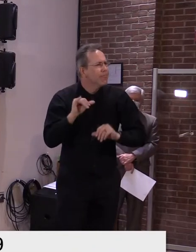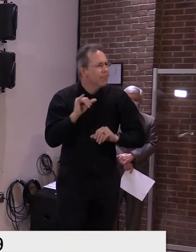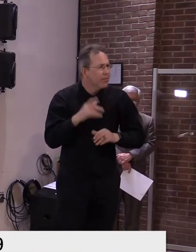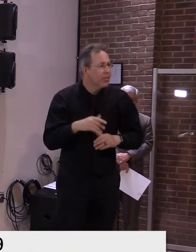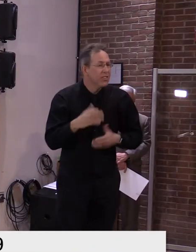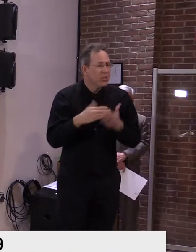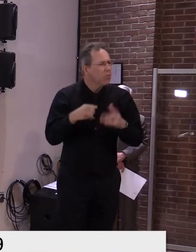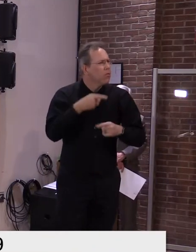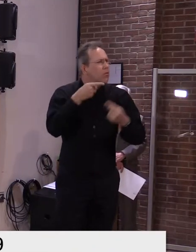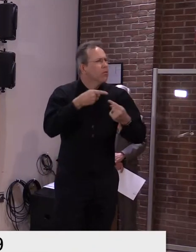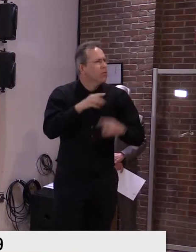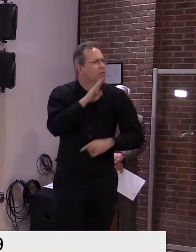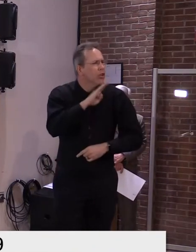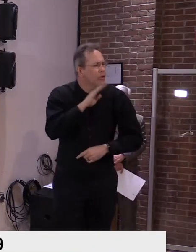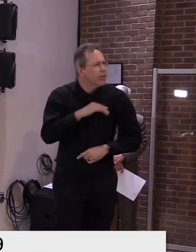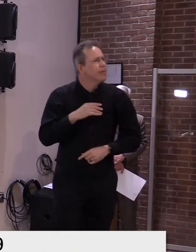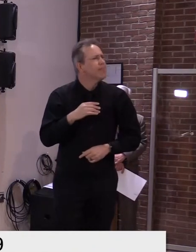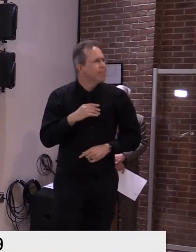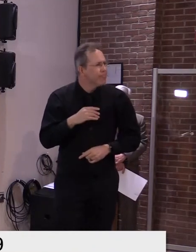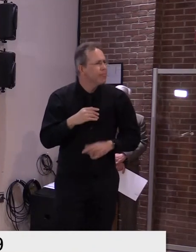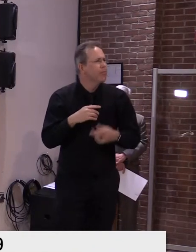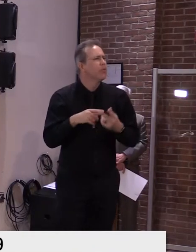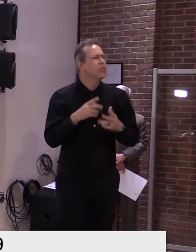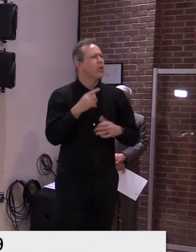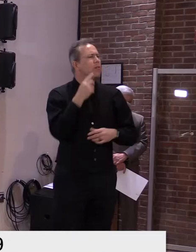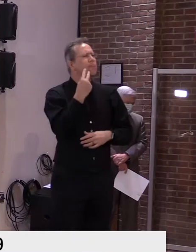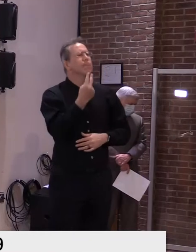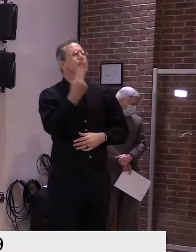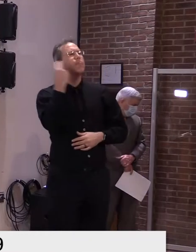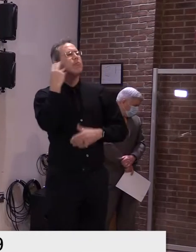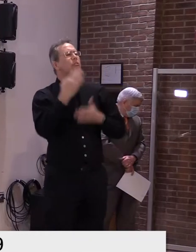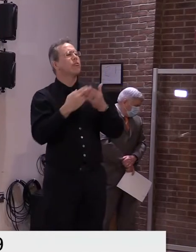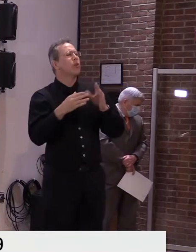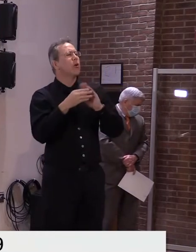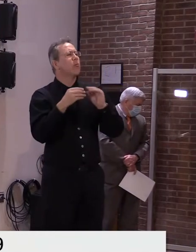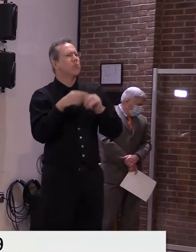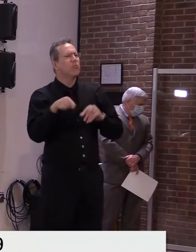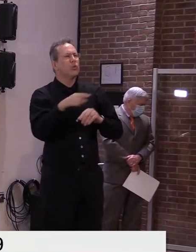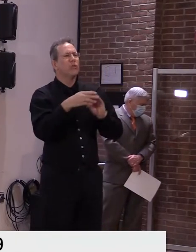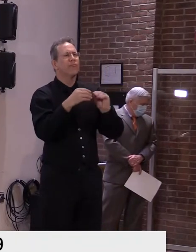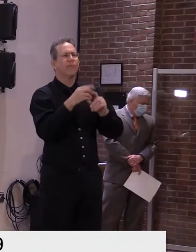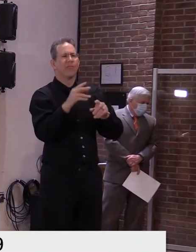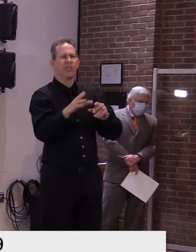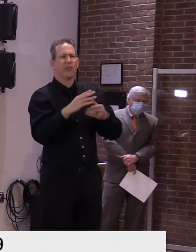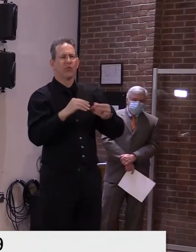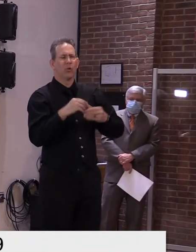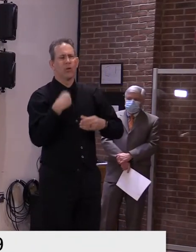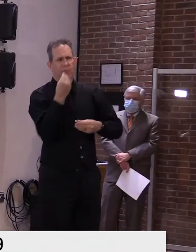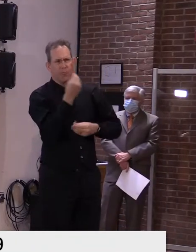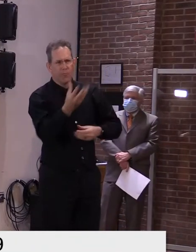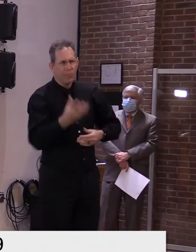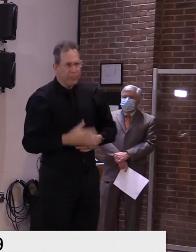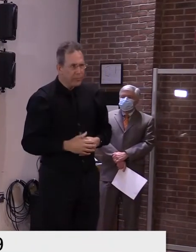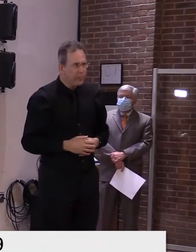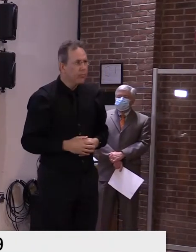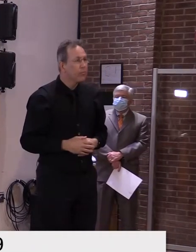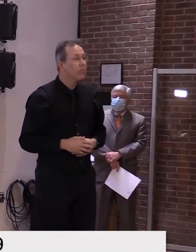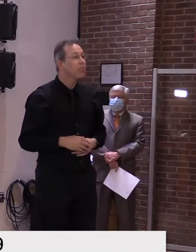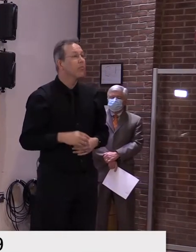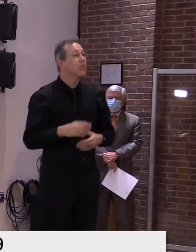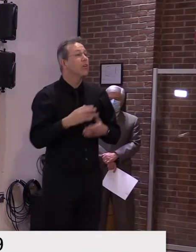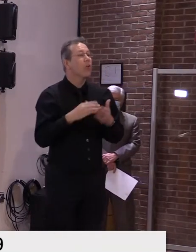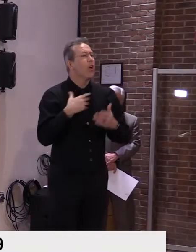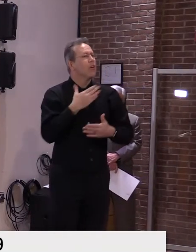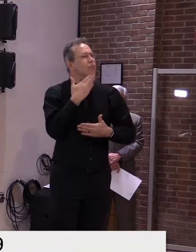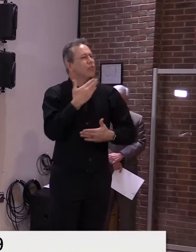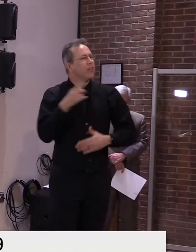I'd like to do is just reflect back on some of what I heard. I also appreciate the governor and his team for paying attention to the well-being of our young